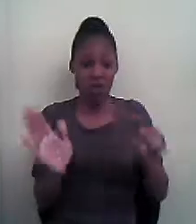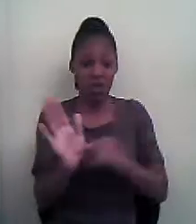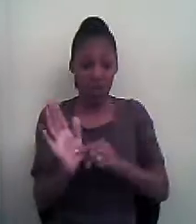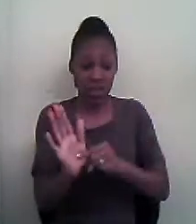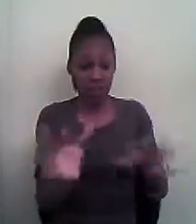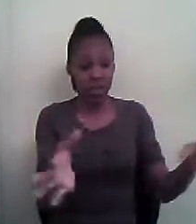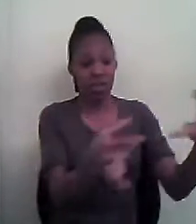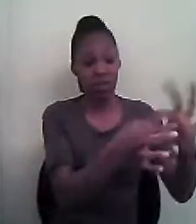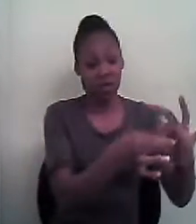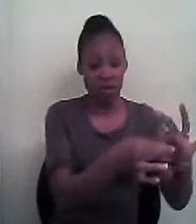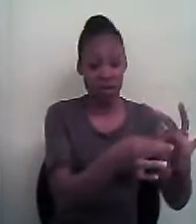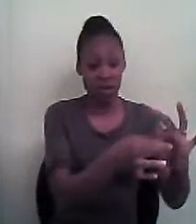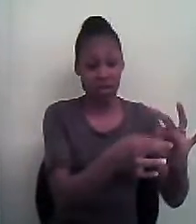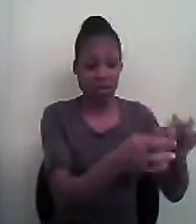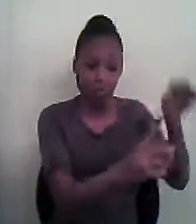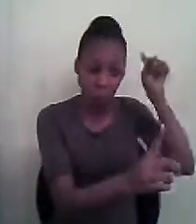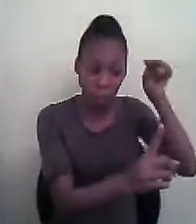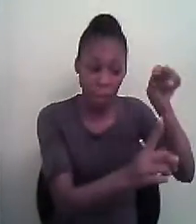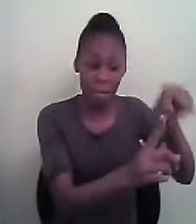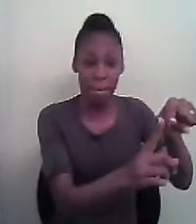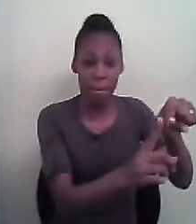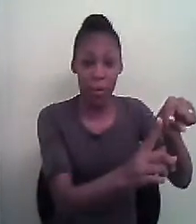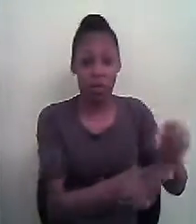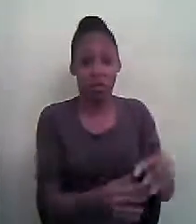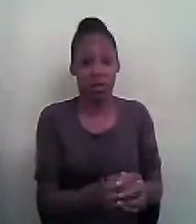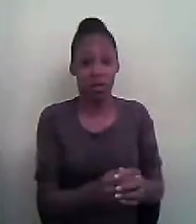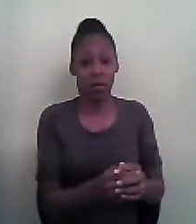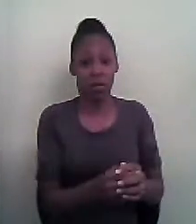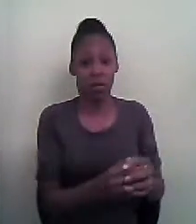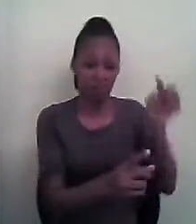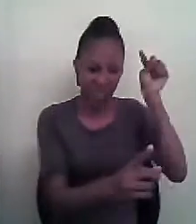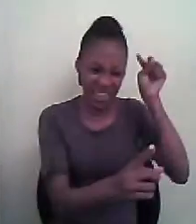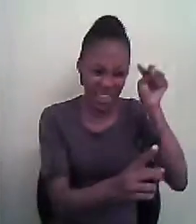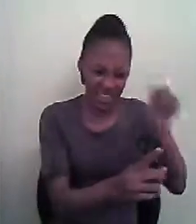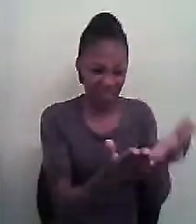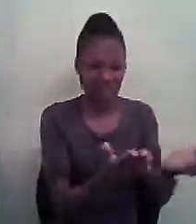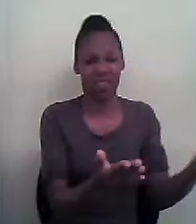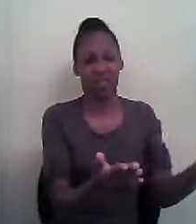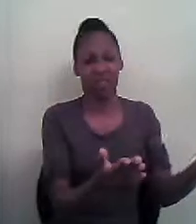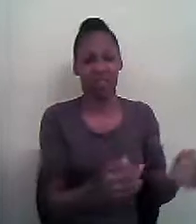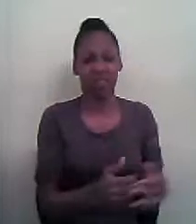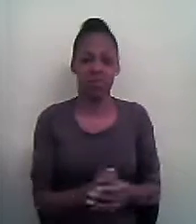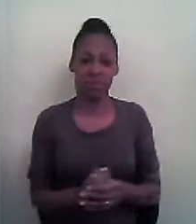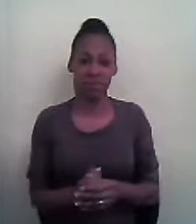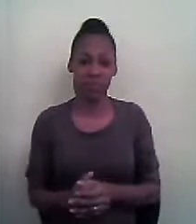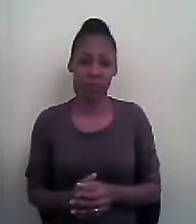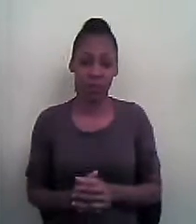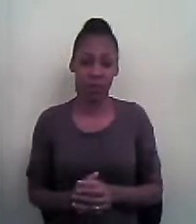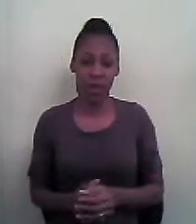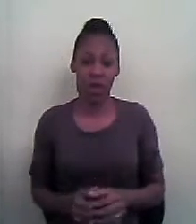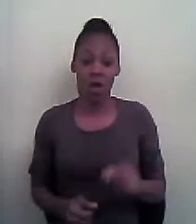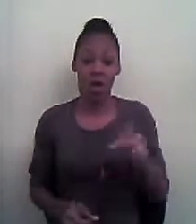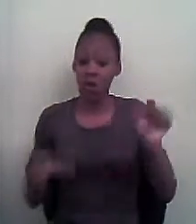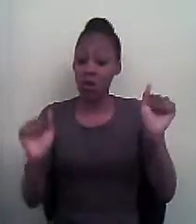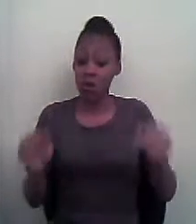particular content area. And I'm going to use two examples to really illustrate how you could do this on very different levels. First of all,